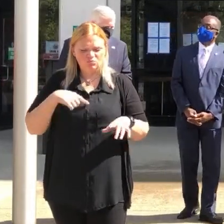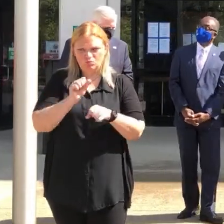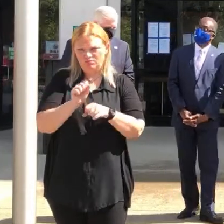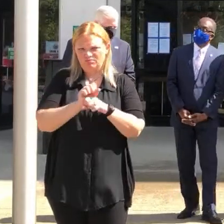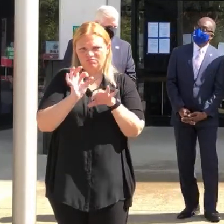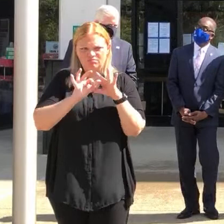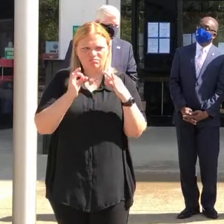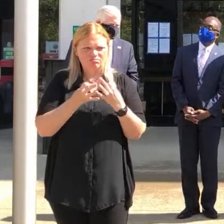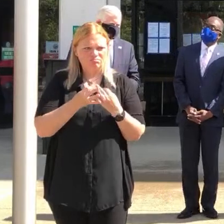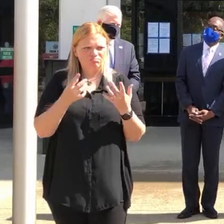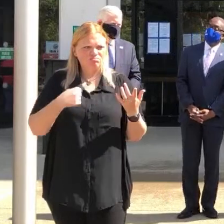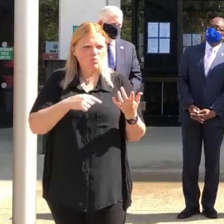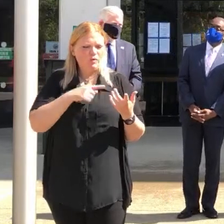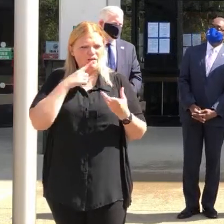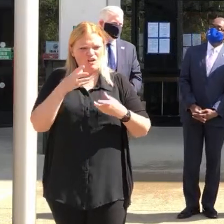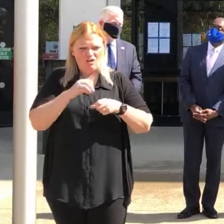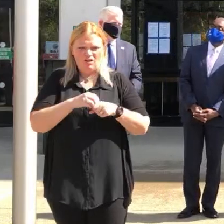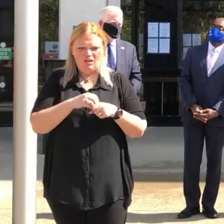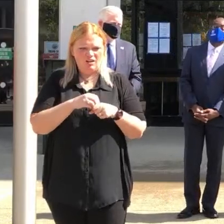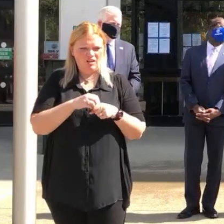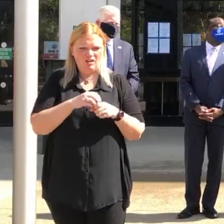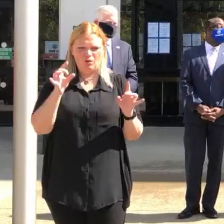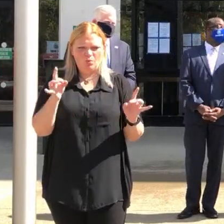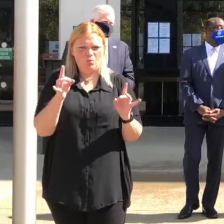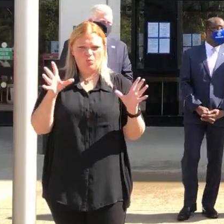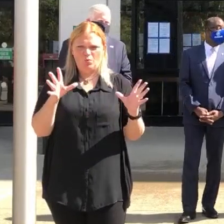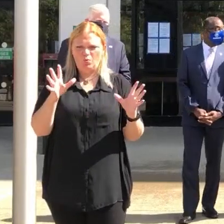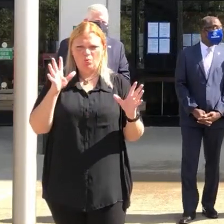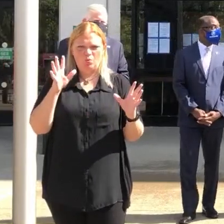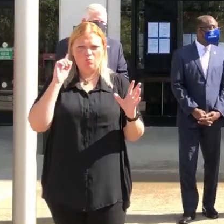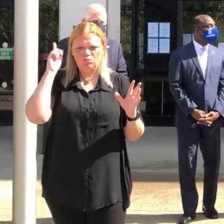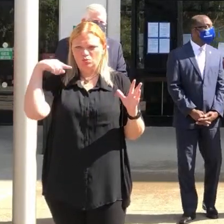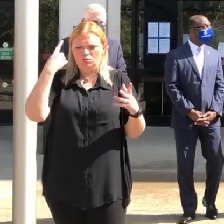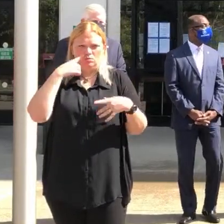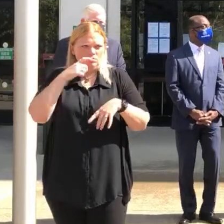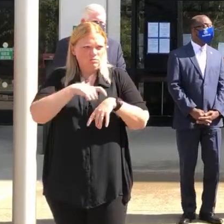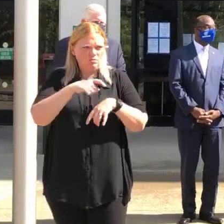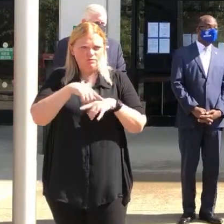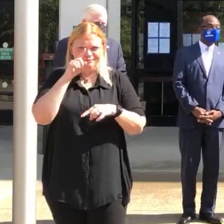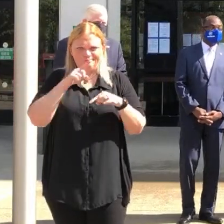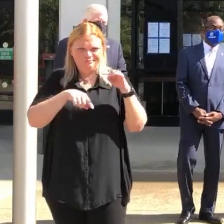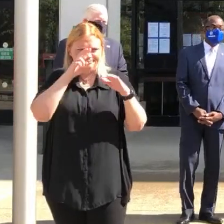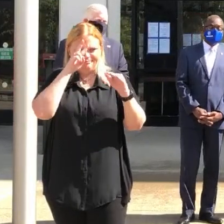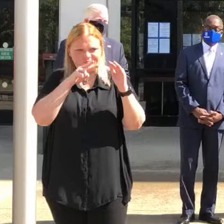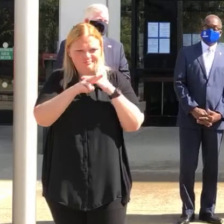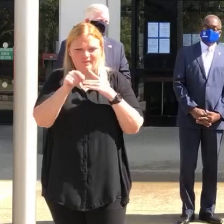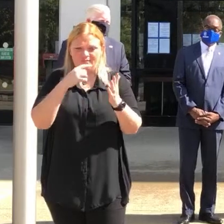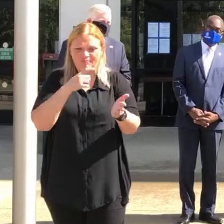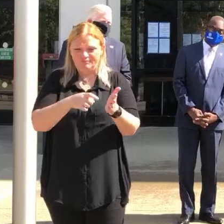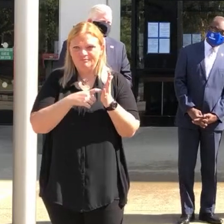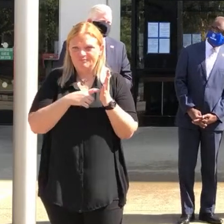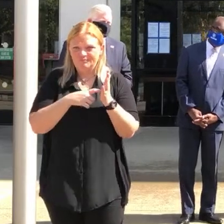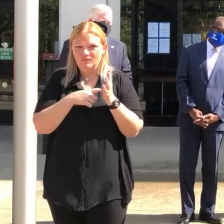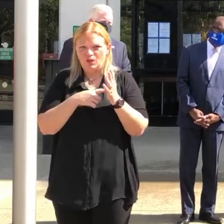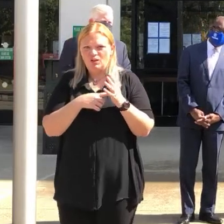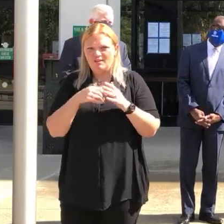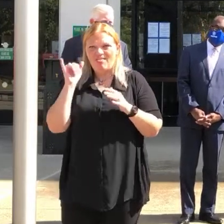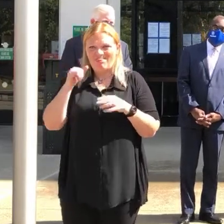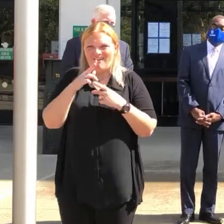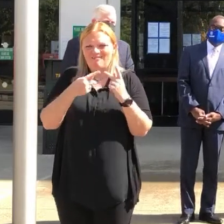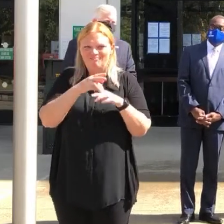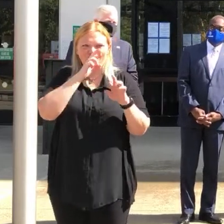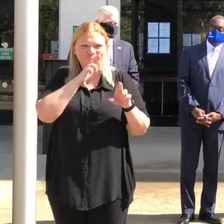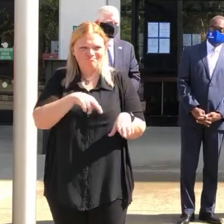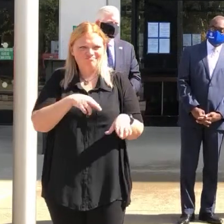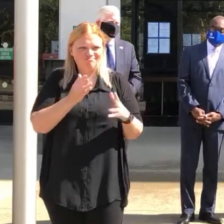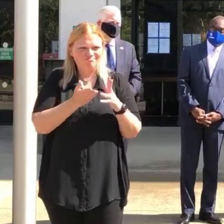families. And we are in an unprecedented time, and such a time as this requires an unprecedented response. So